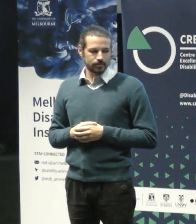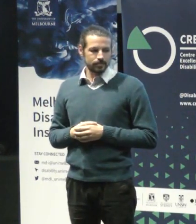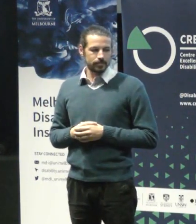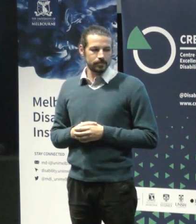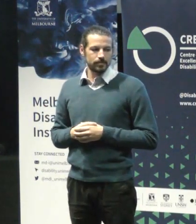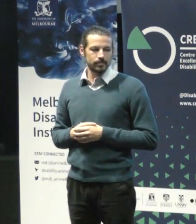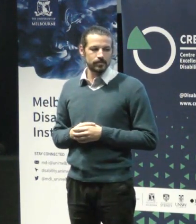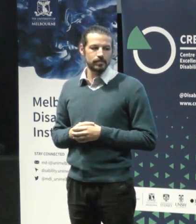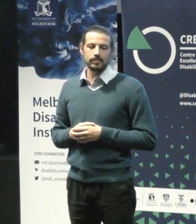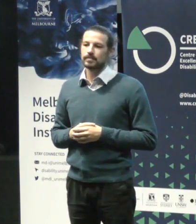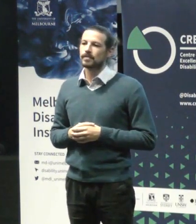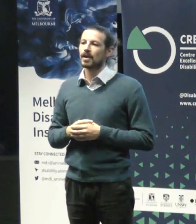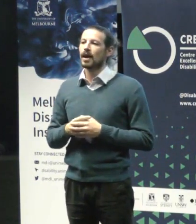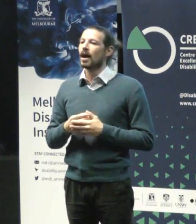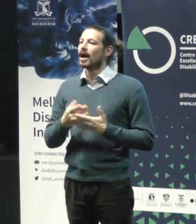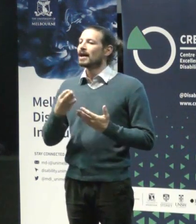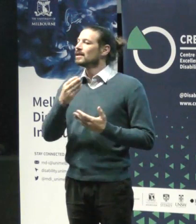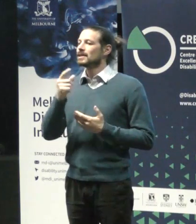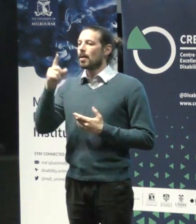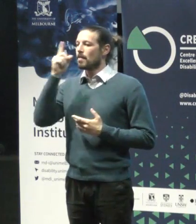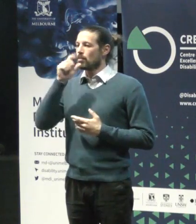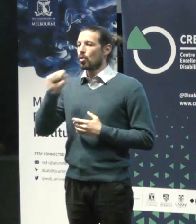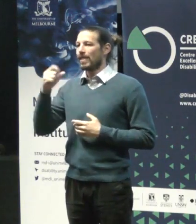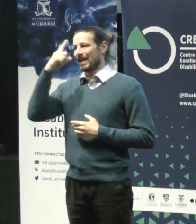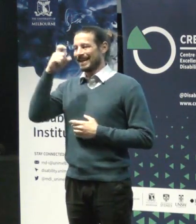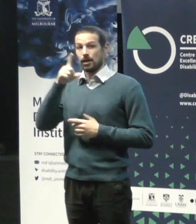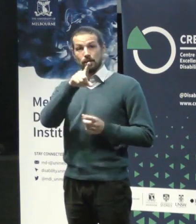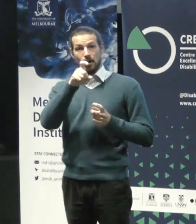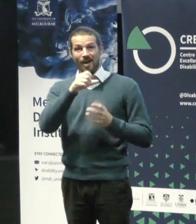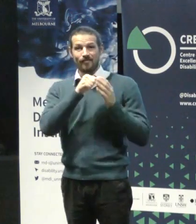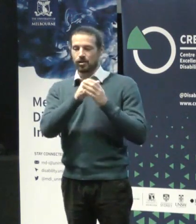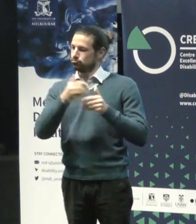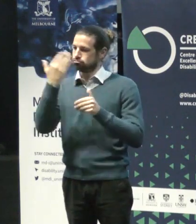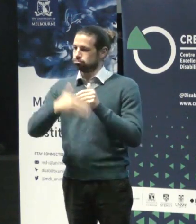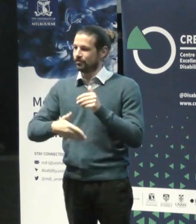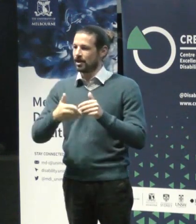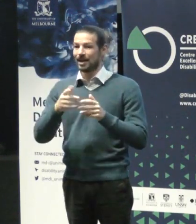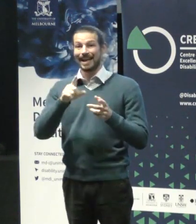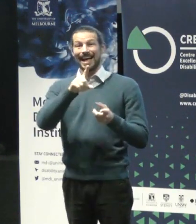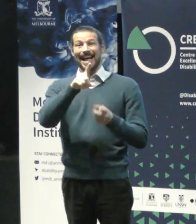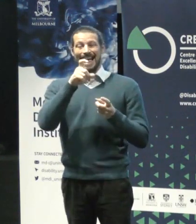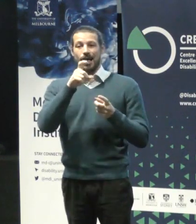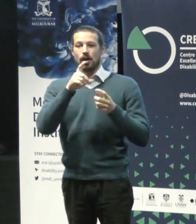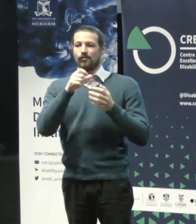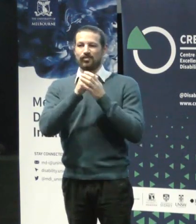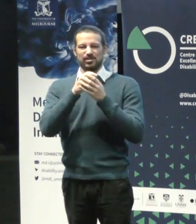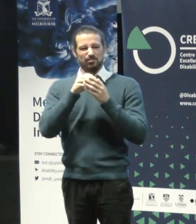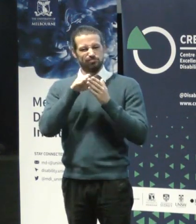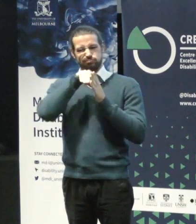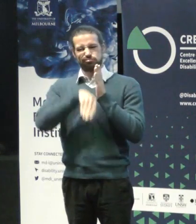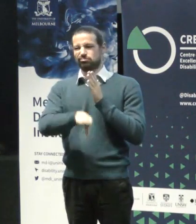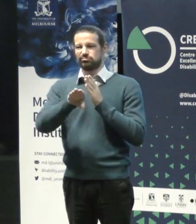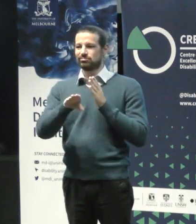And so some people said, look, don't employ friends. Do not employ friends. You'll lose the friendship. It's harder to manage